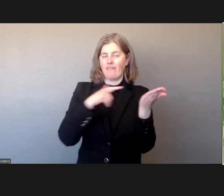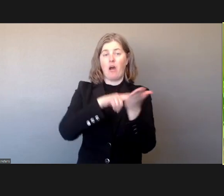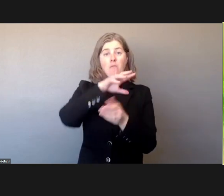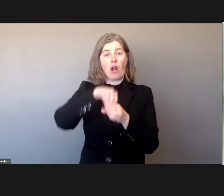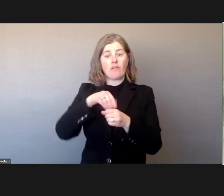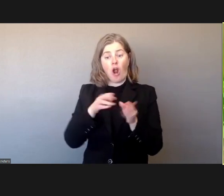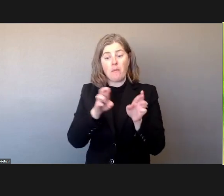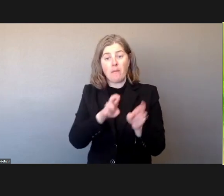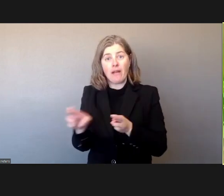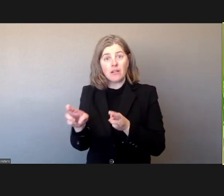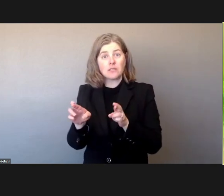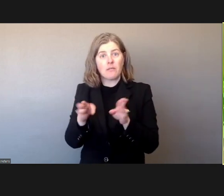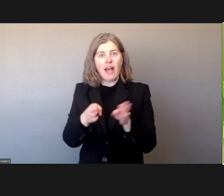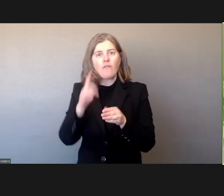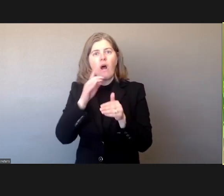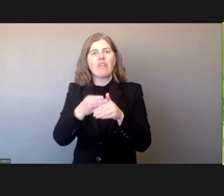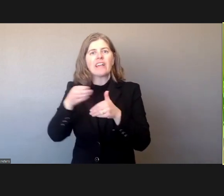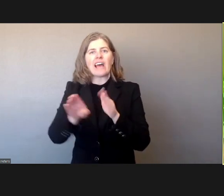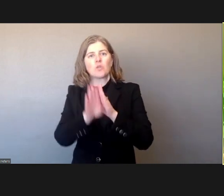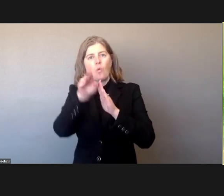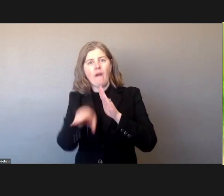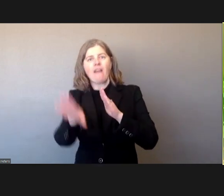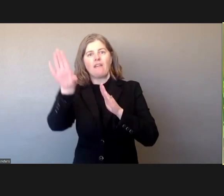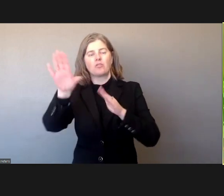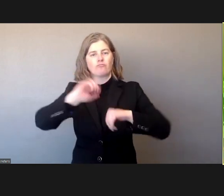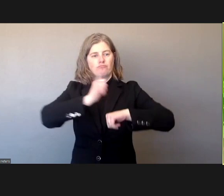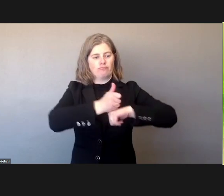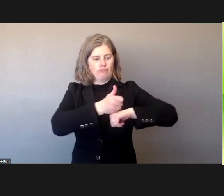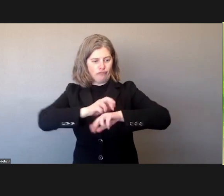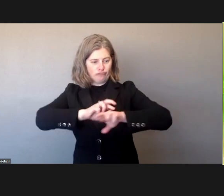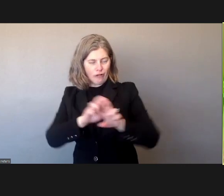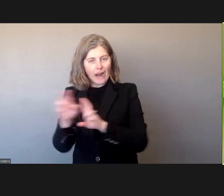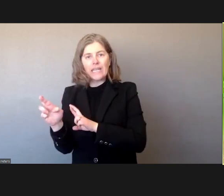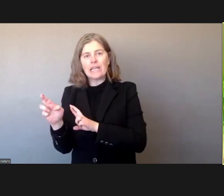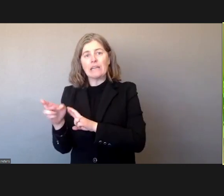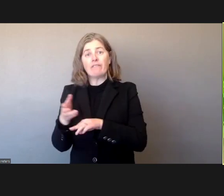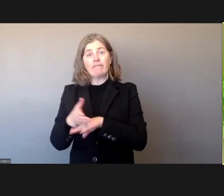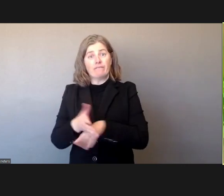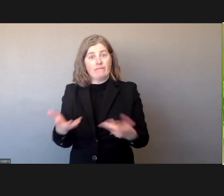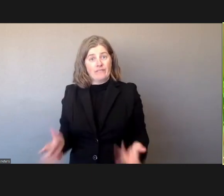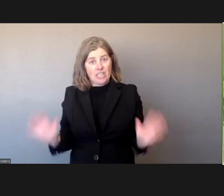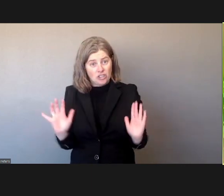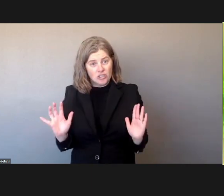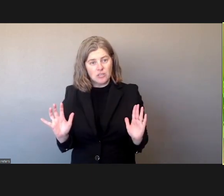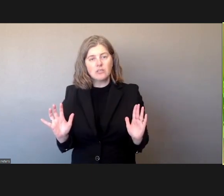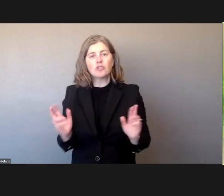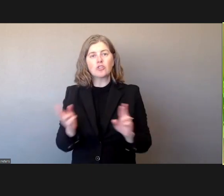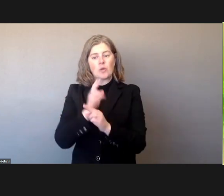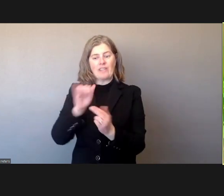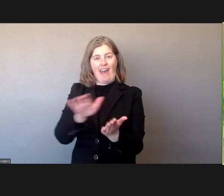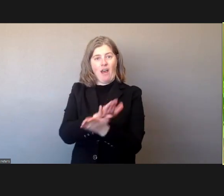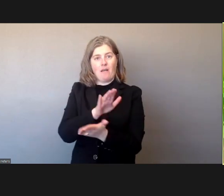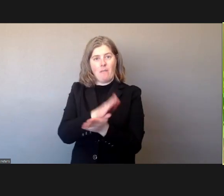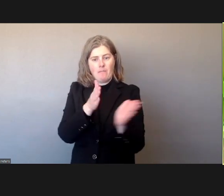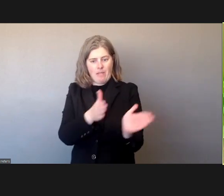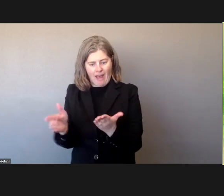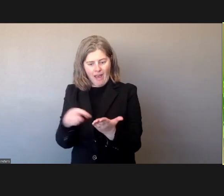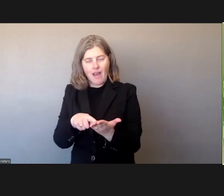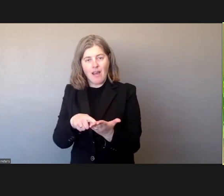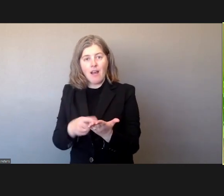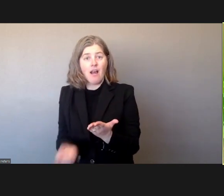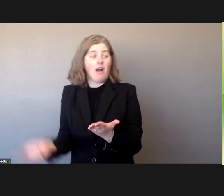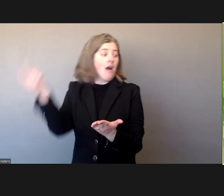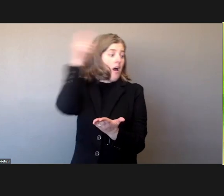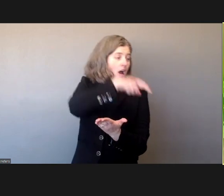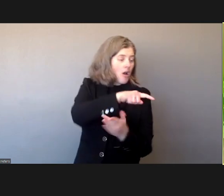for the next wave is to get that all in place. And then after that, take that plan and go back to the